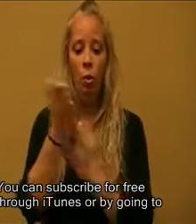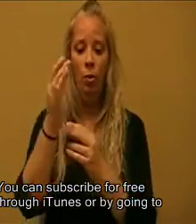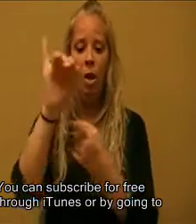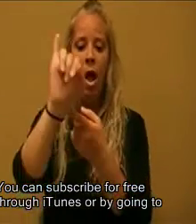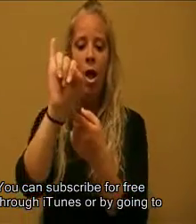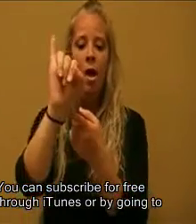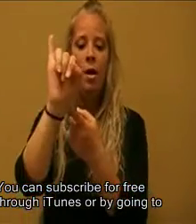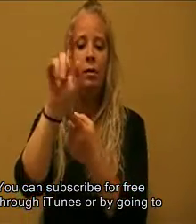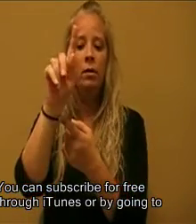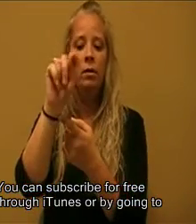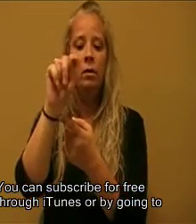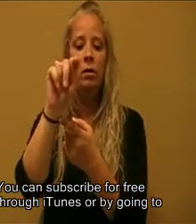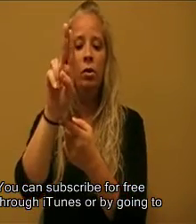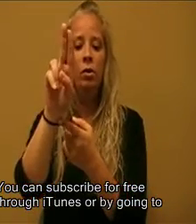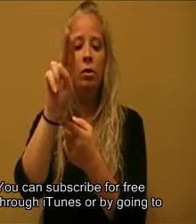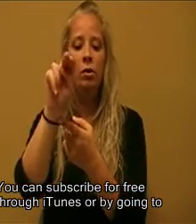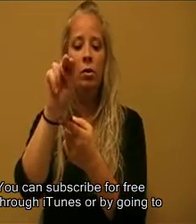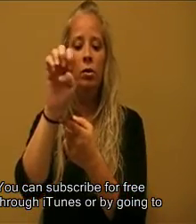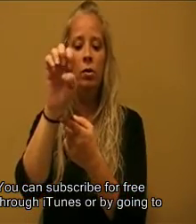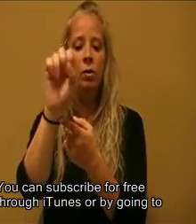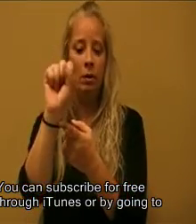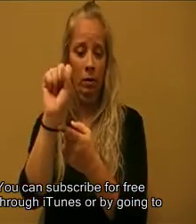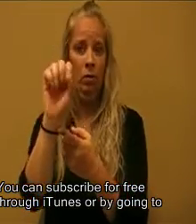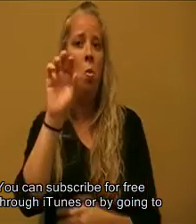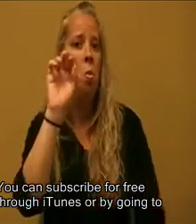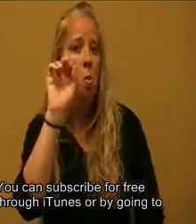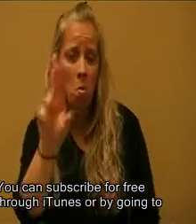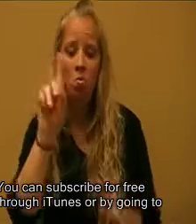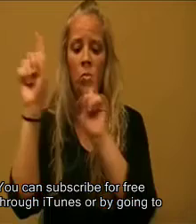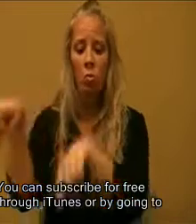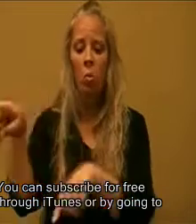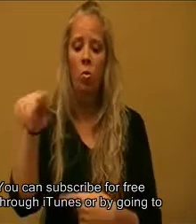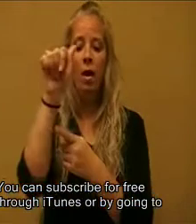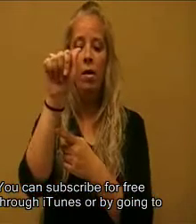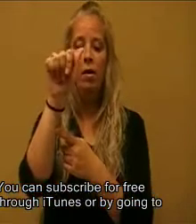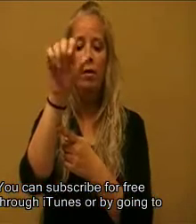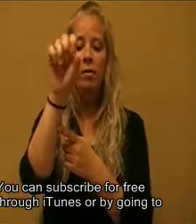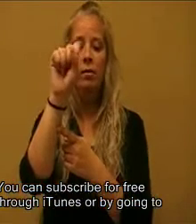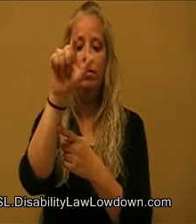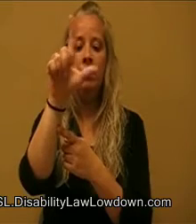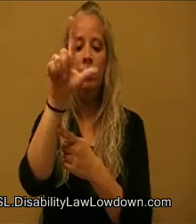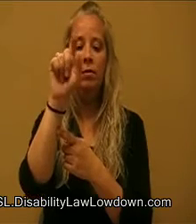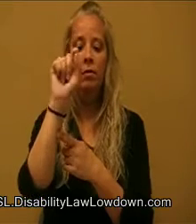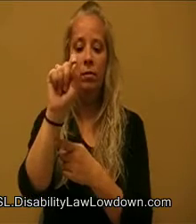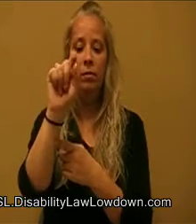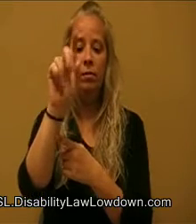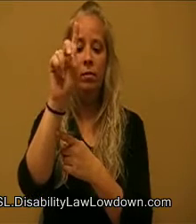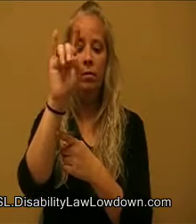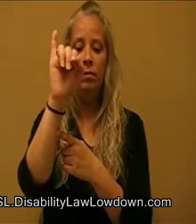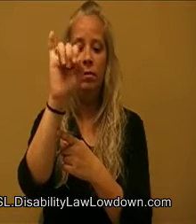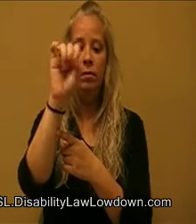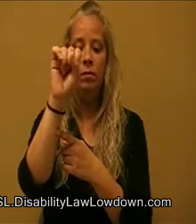.asl